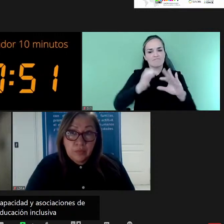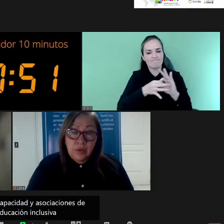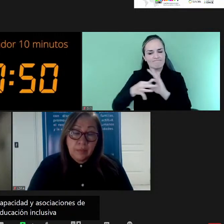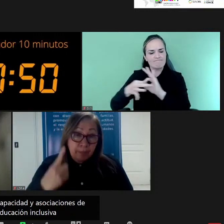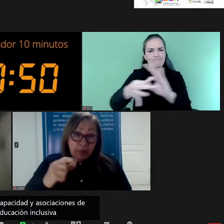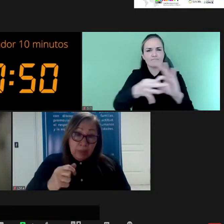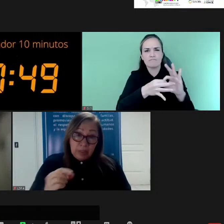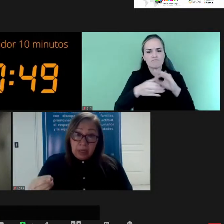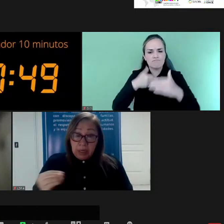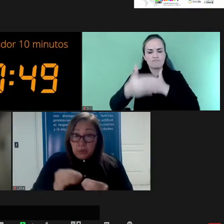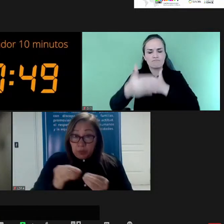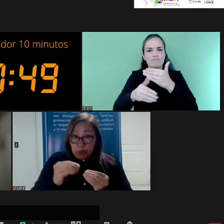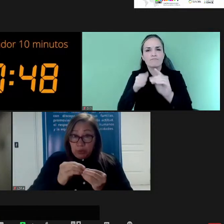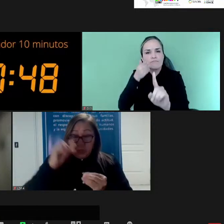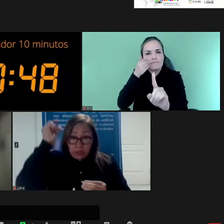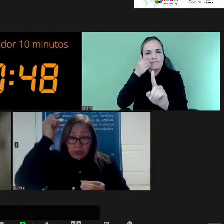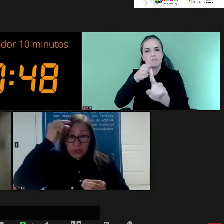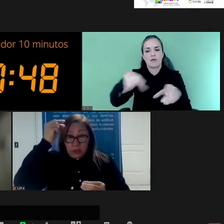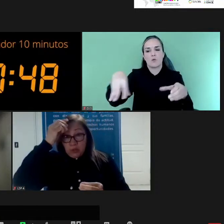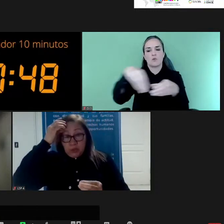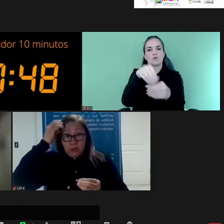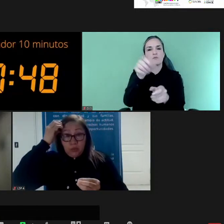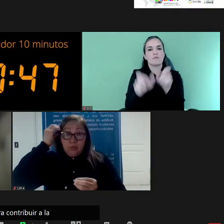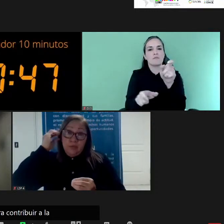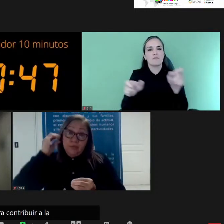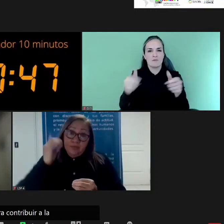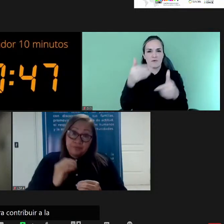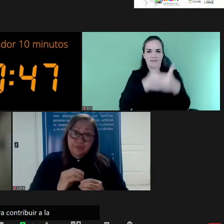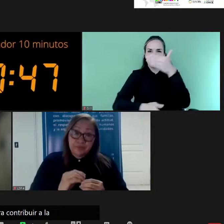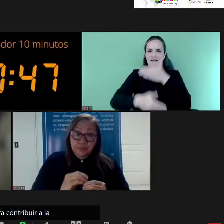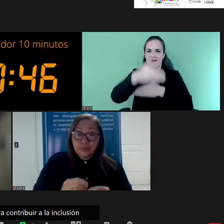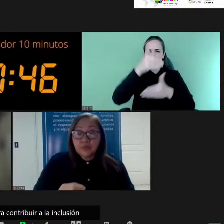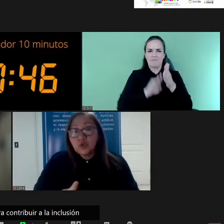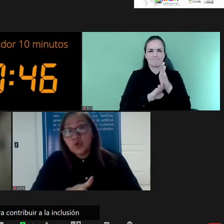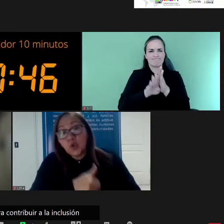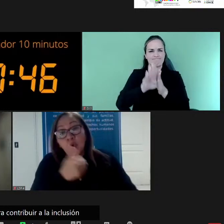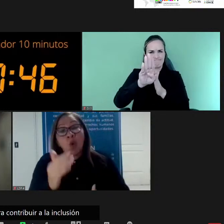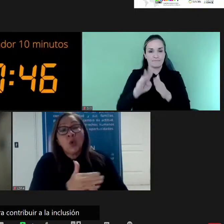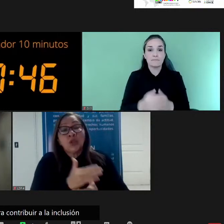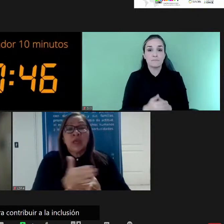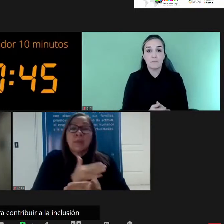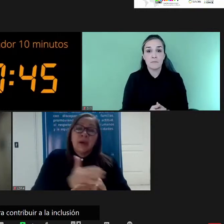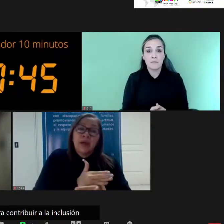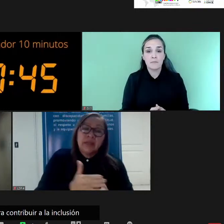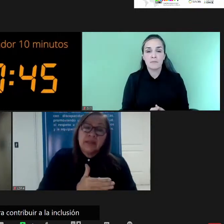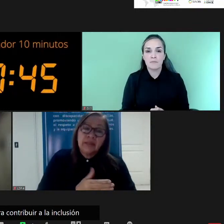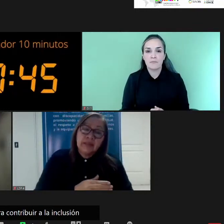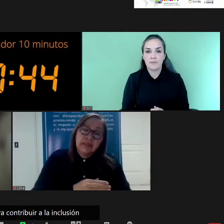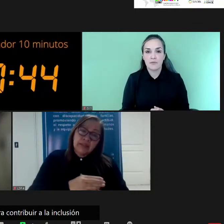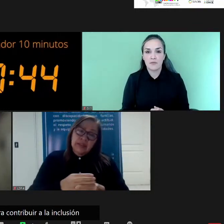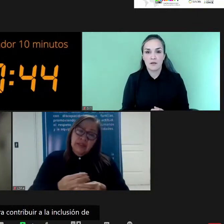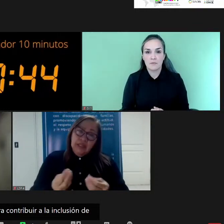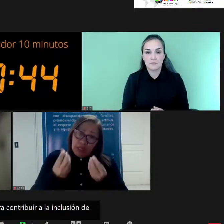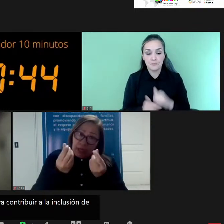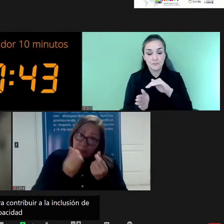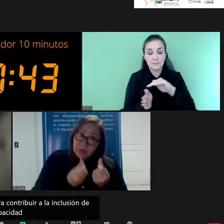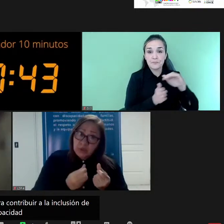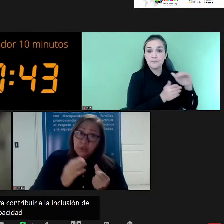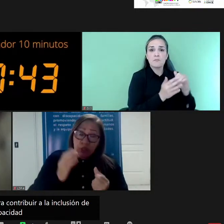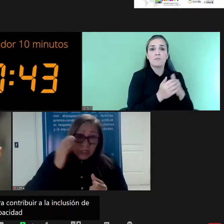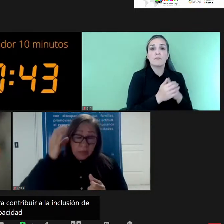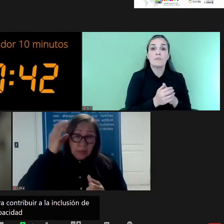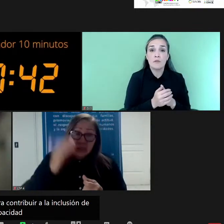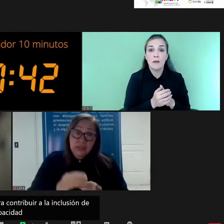progress in here is for in education of persons with disabilities to be successful